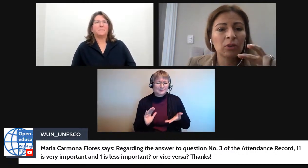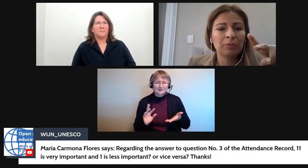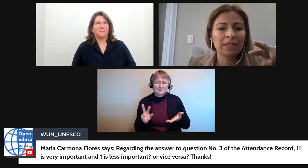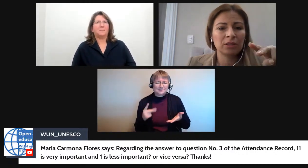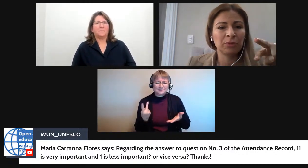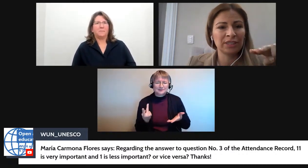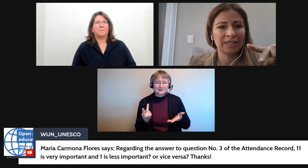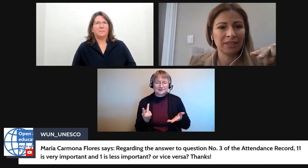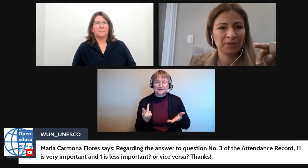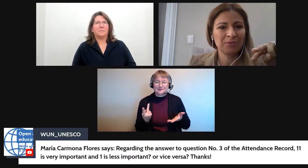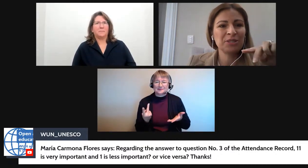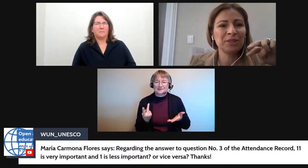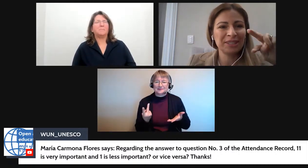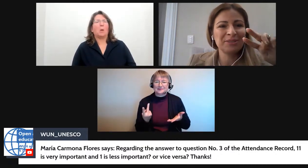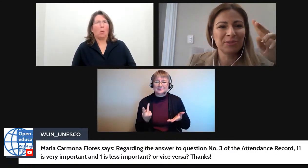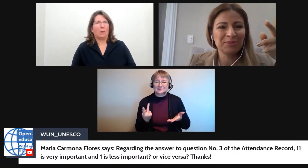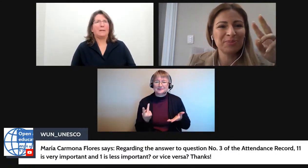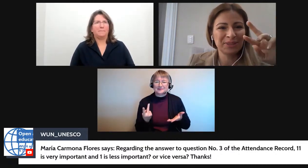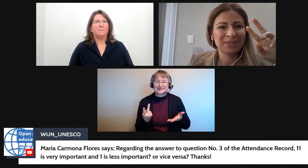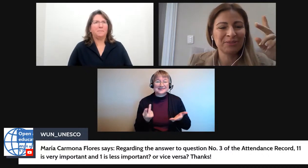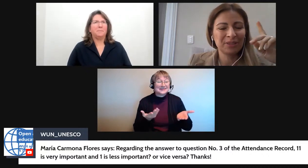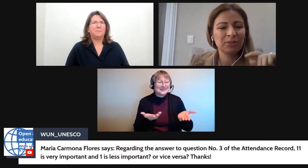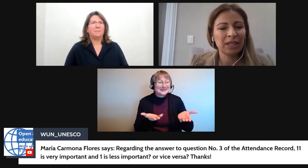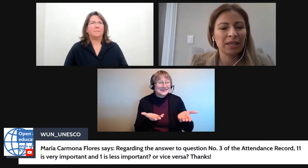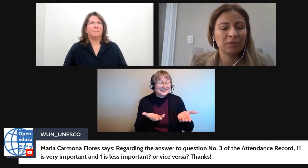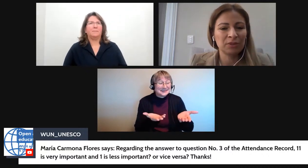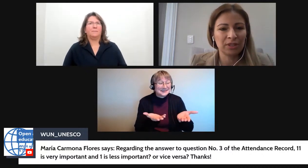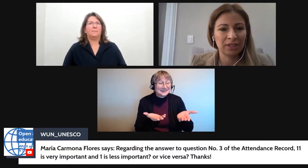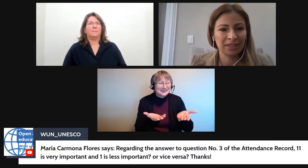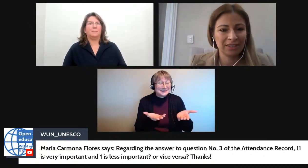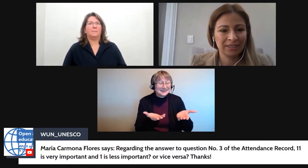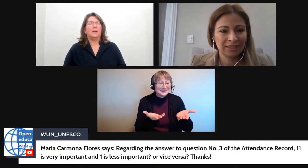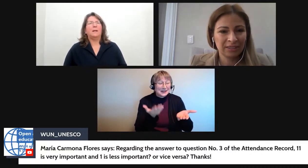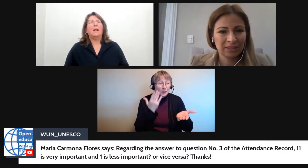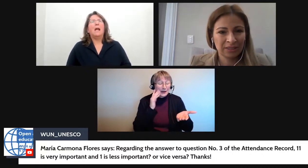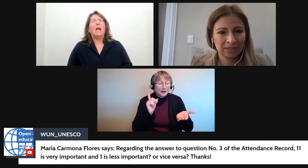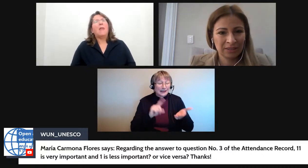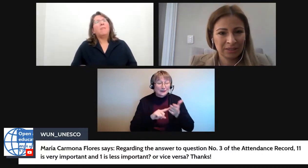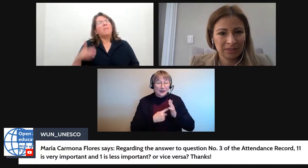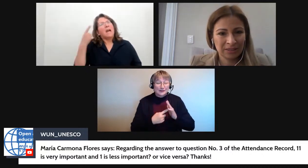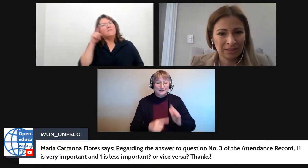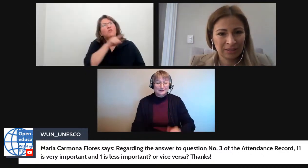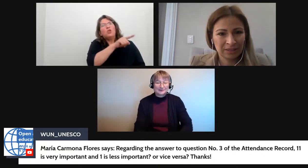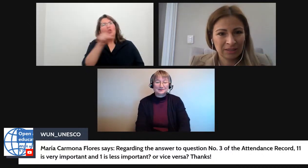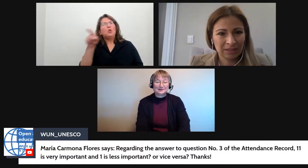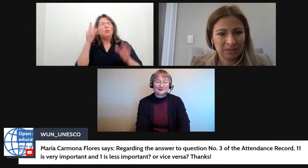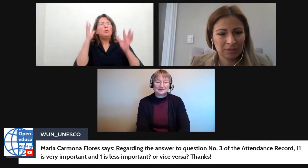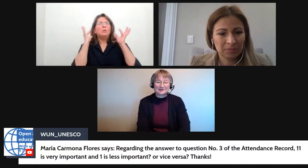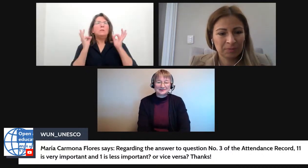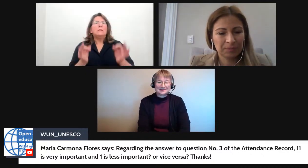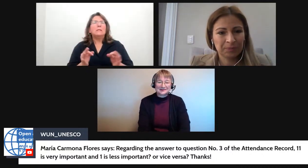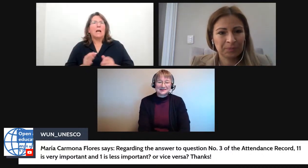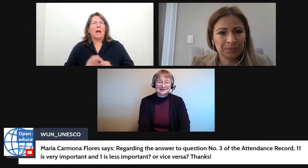important or vice versa. Which one is more important? Where do they have to start?